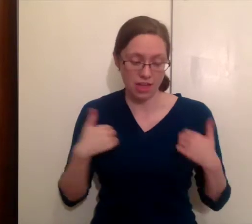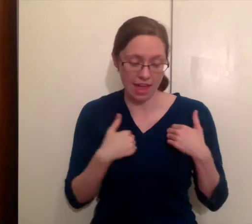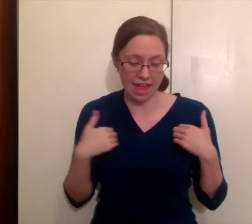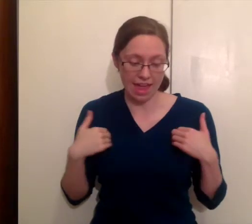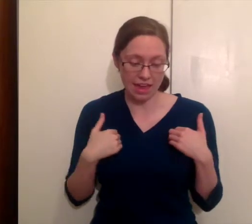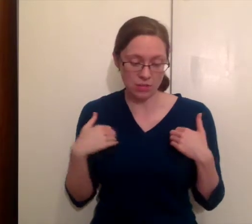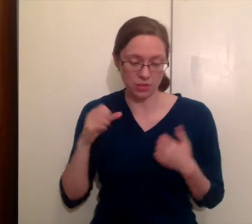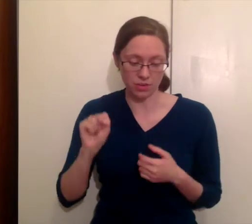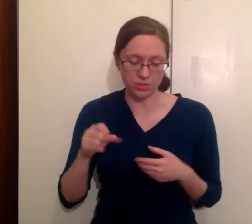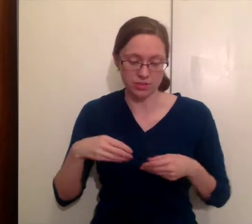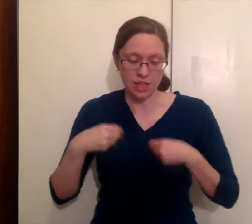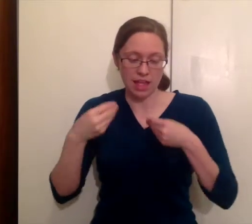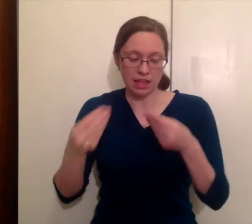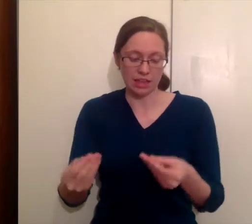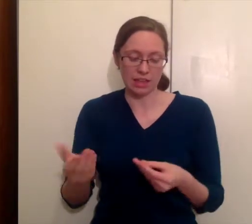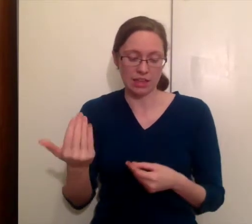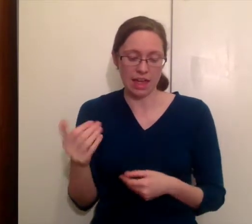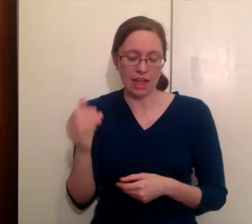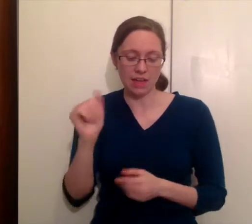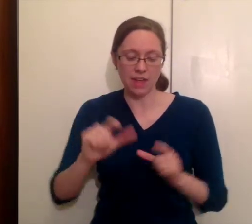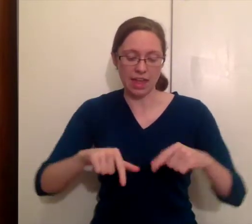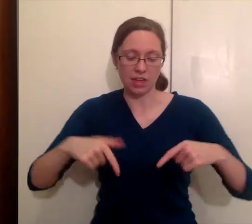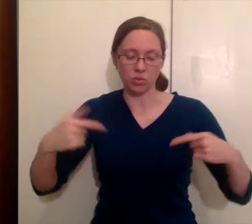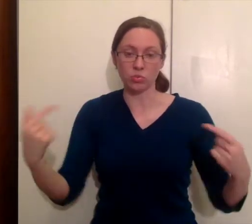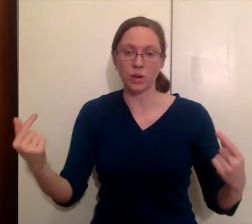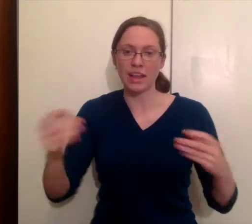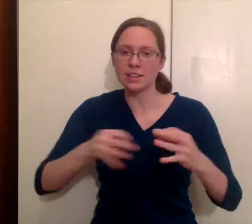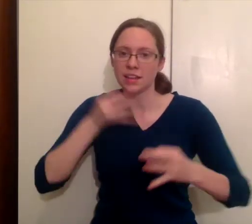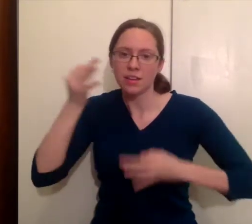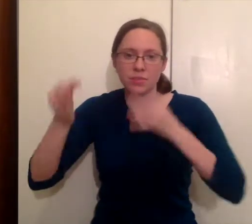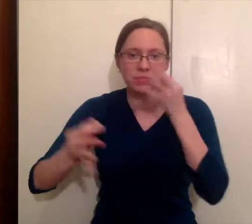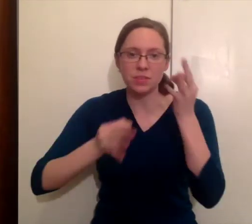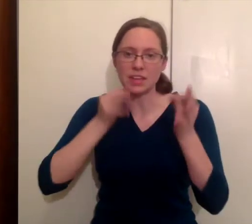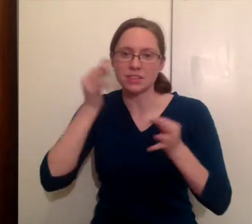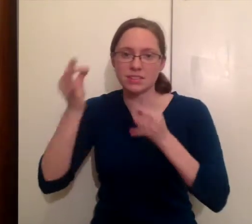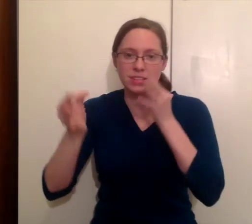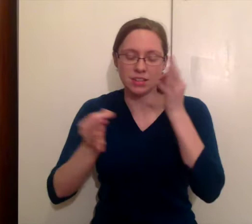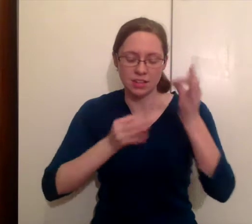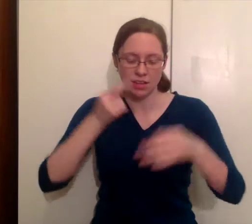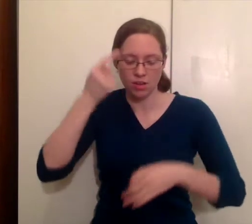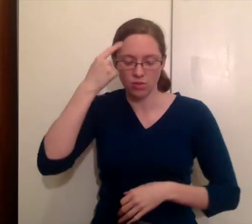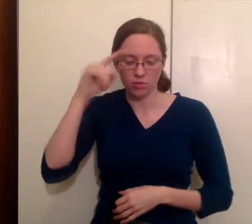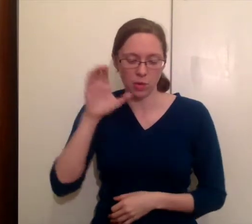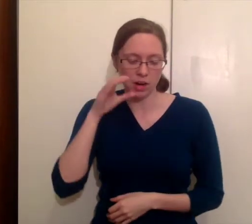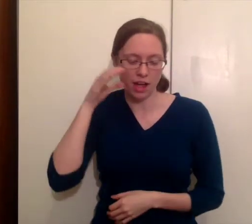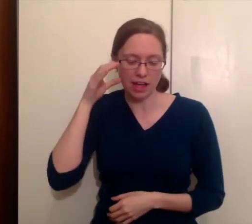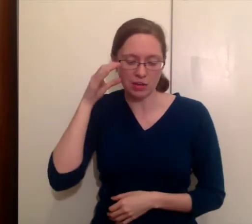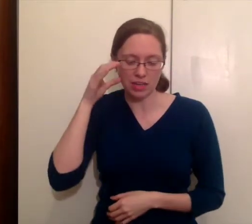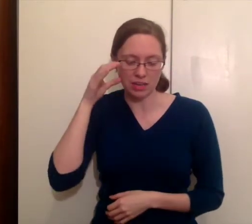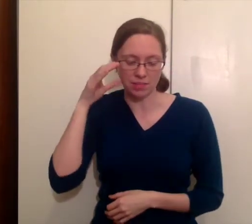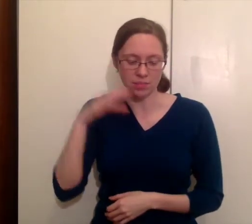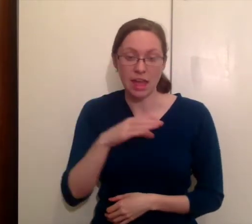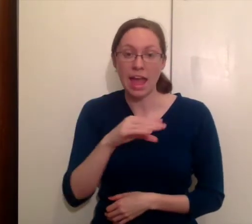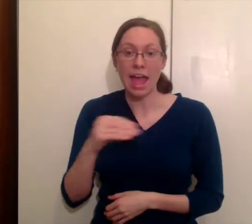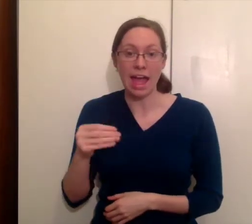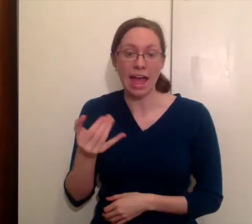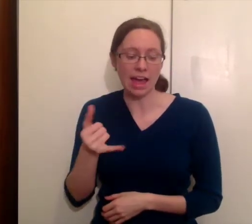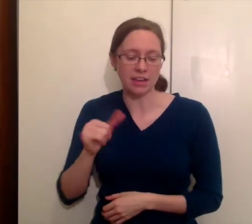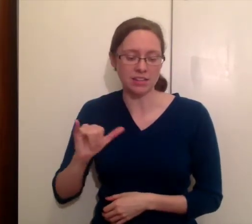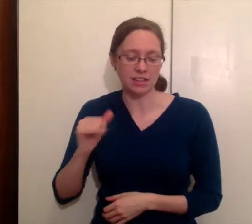The animals gave a great feast for Coyote, and